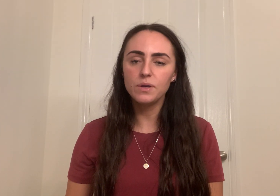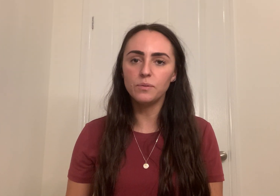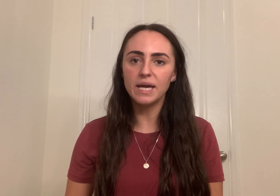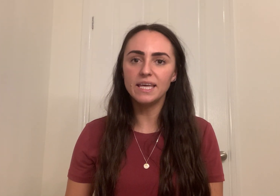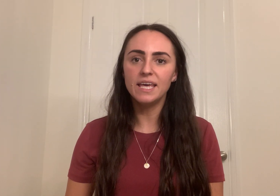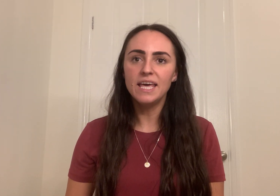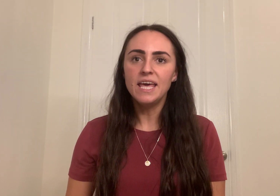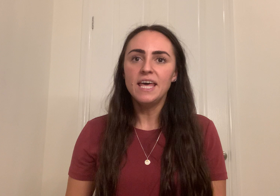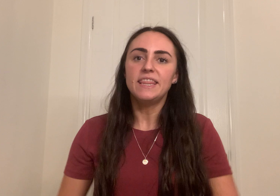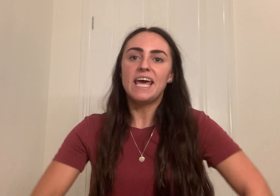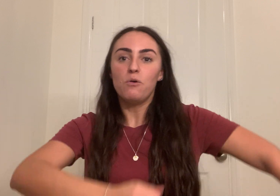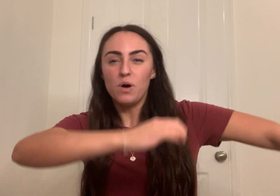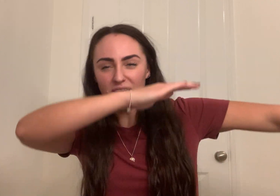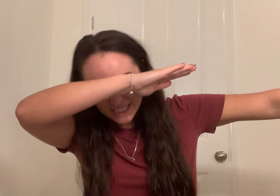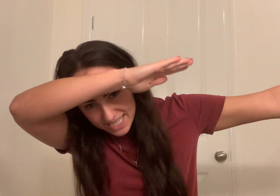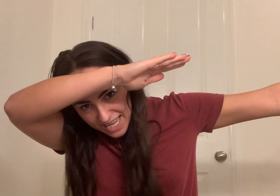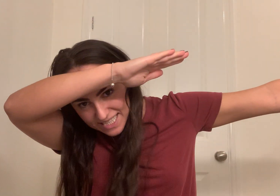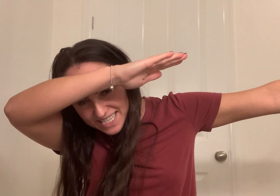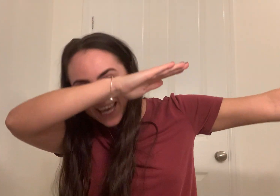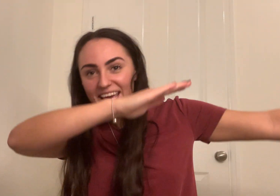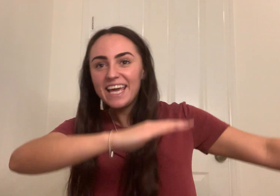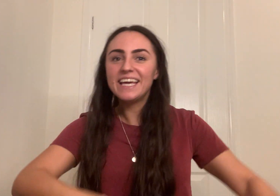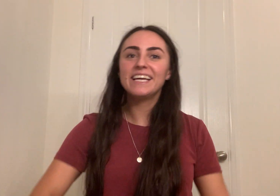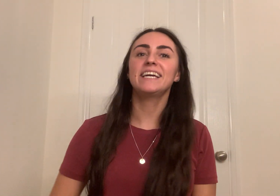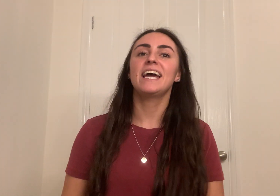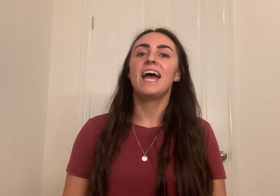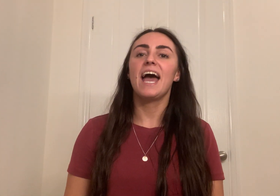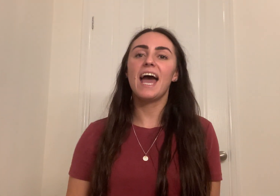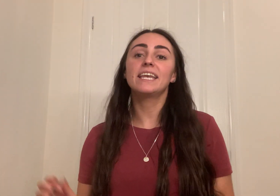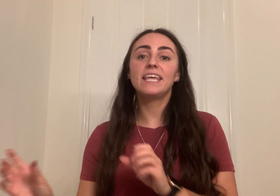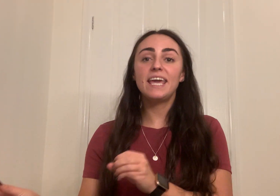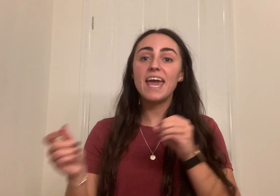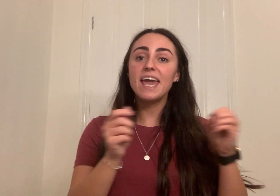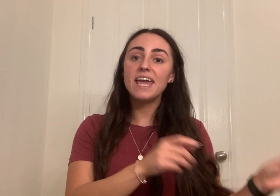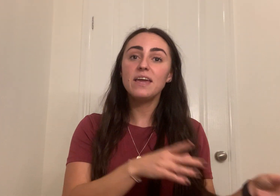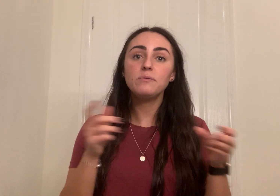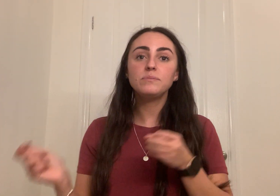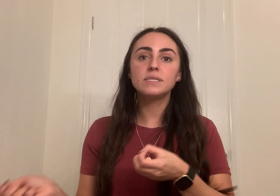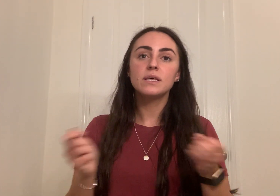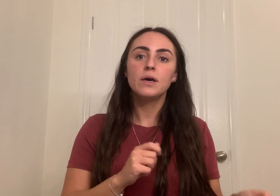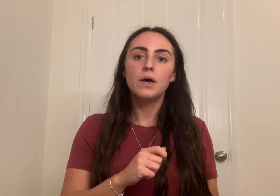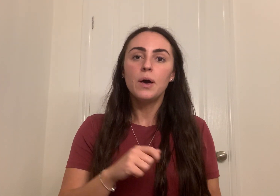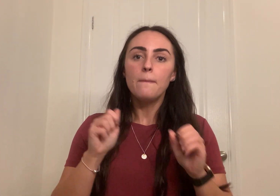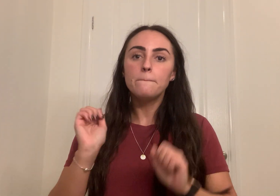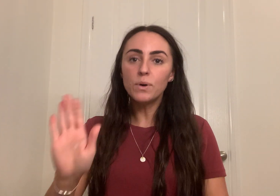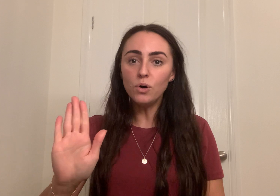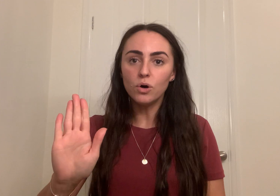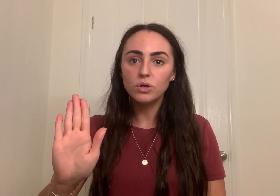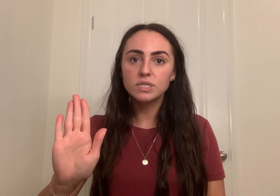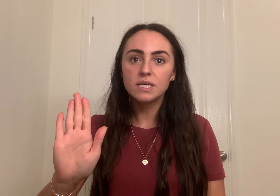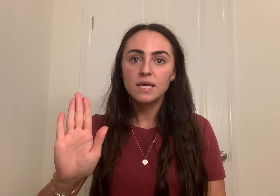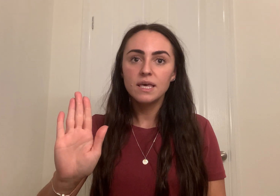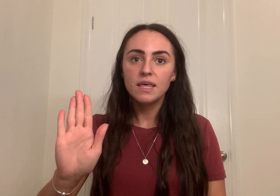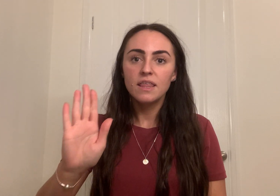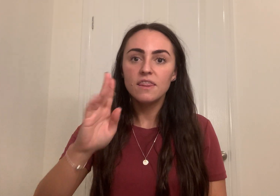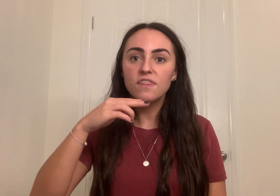Okay. There was dancing and games, but